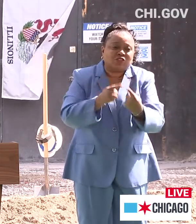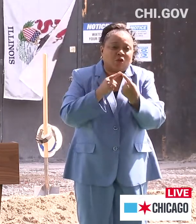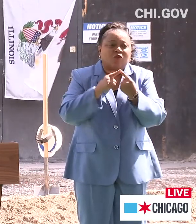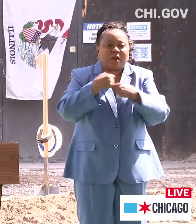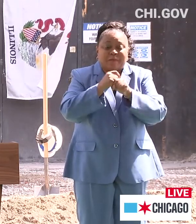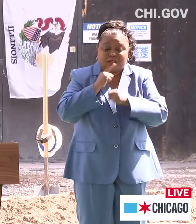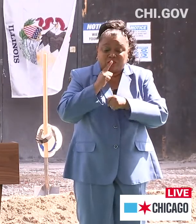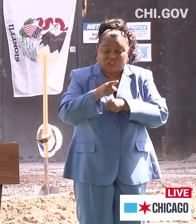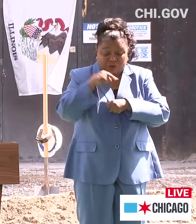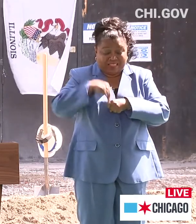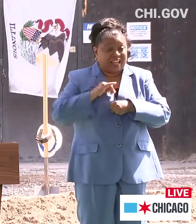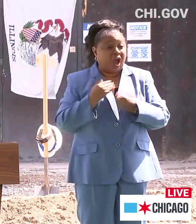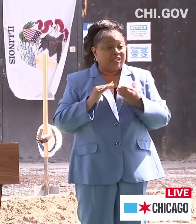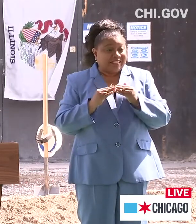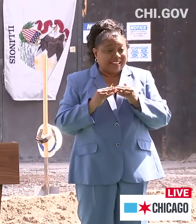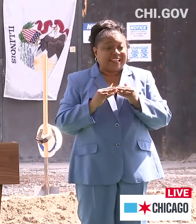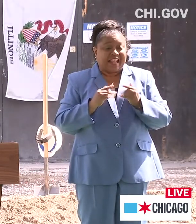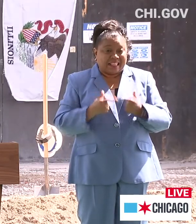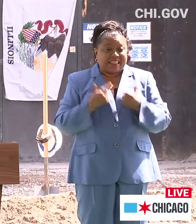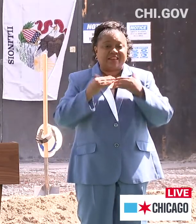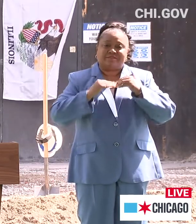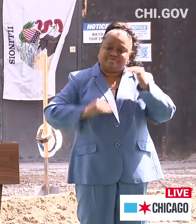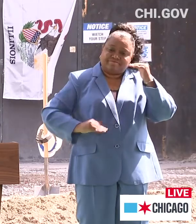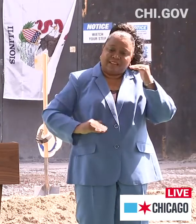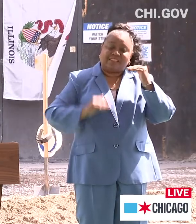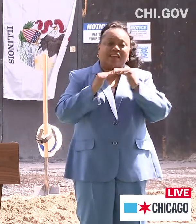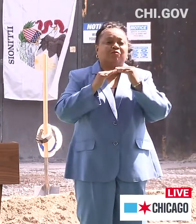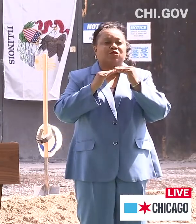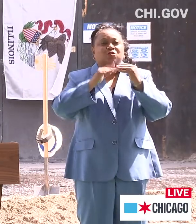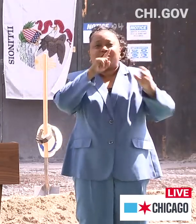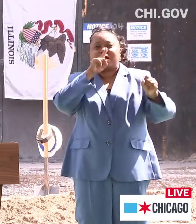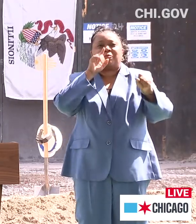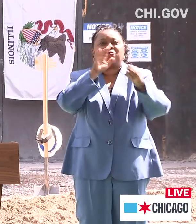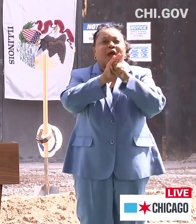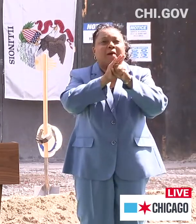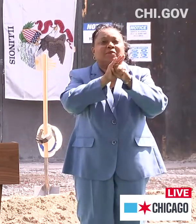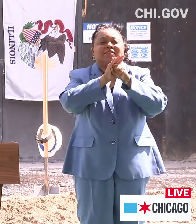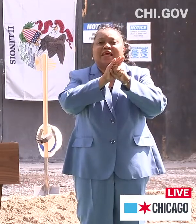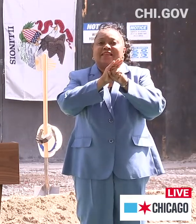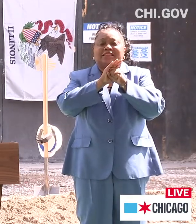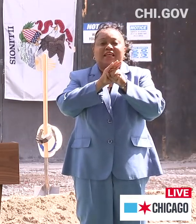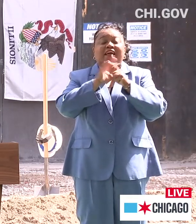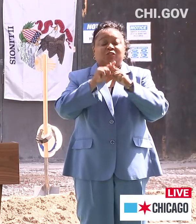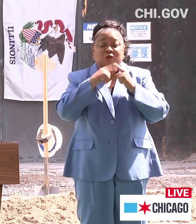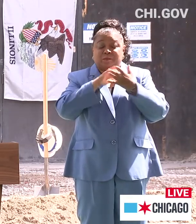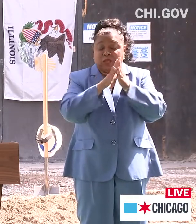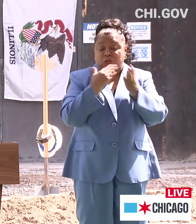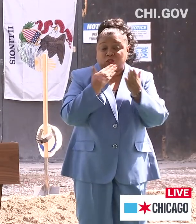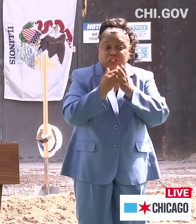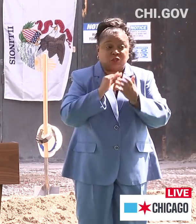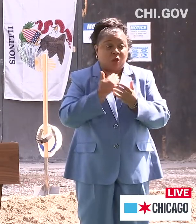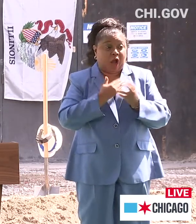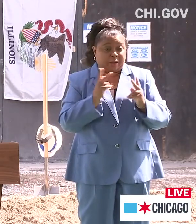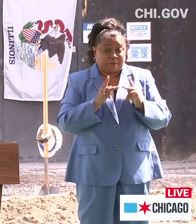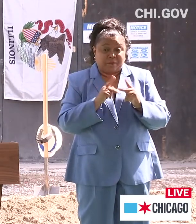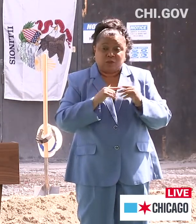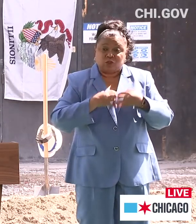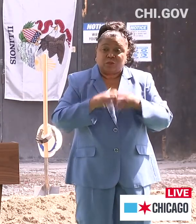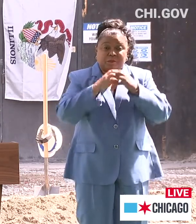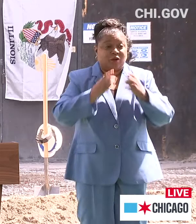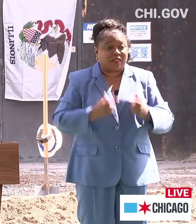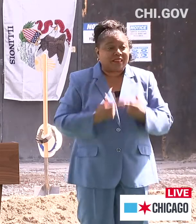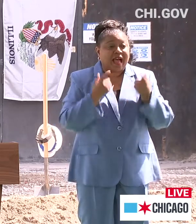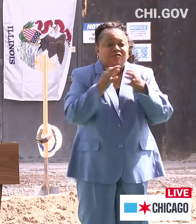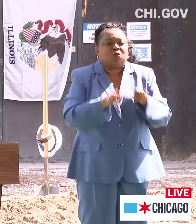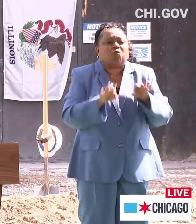for making sure that our city lives up to the promise and the obligation to be good to our people, to build